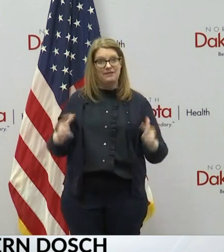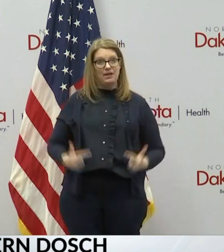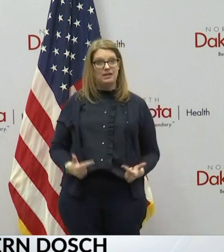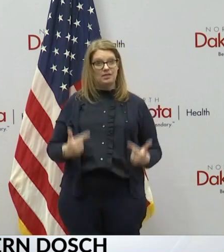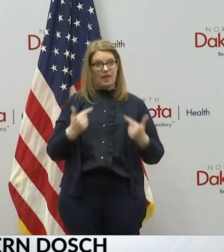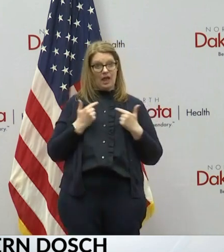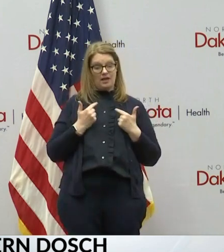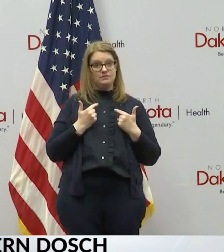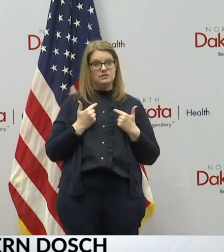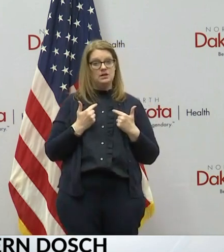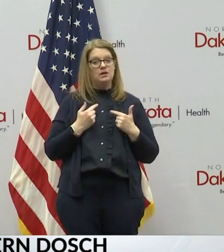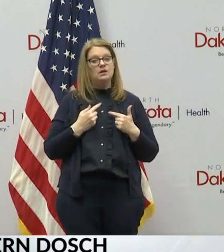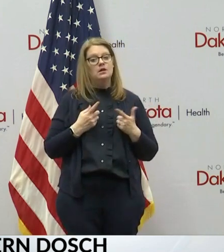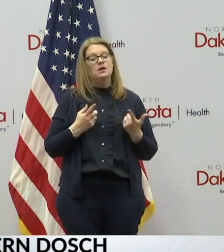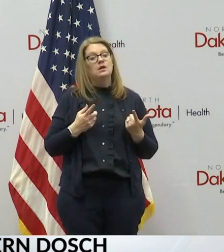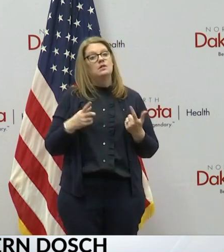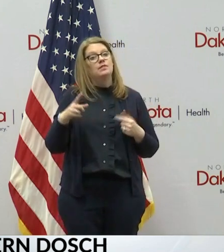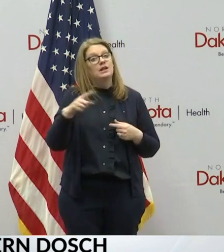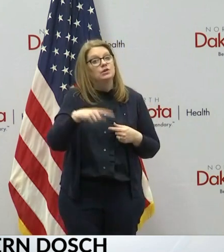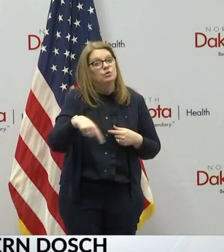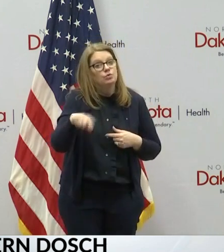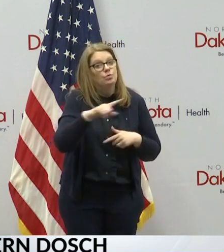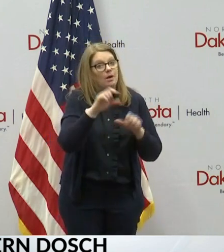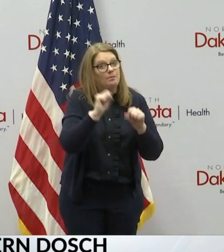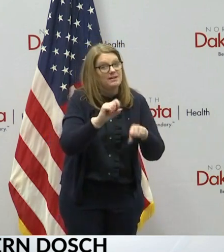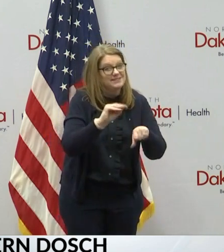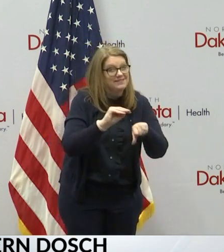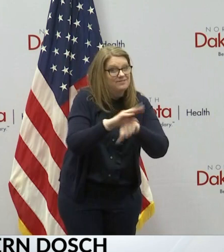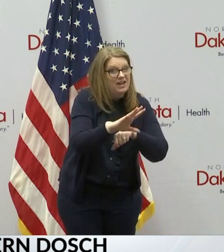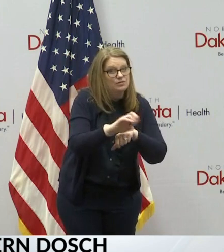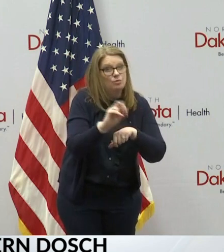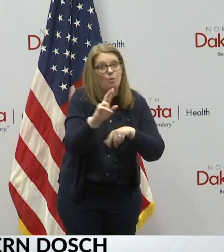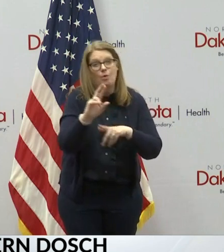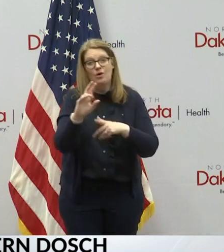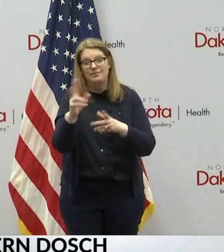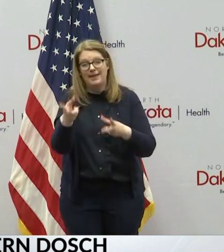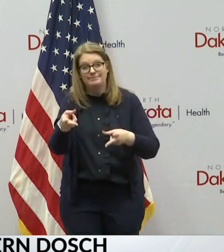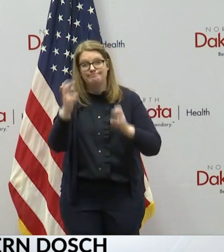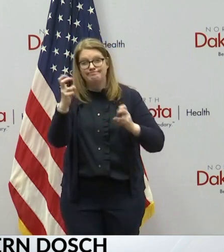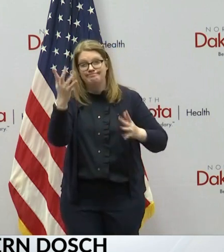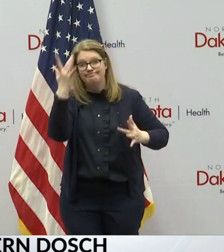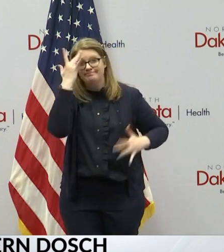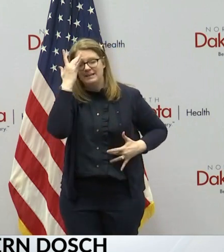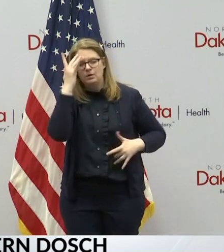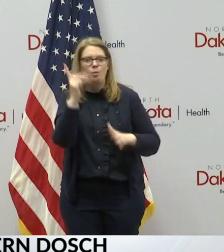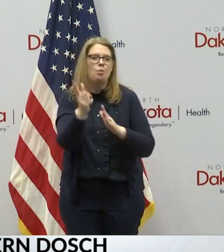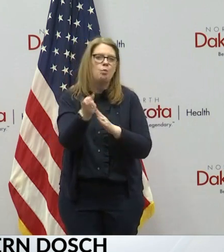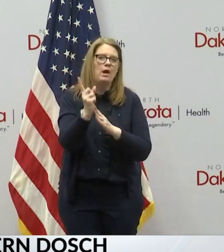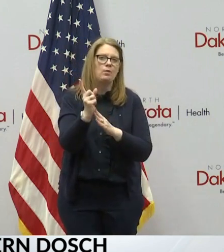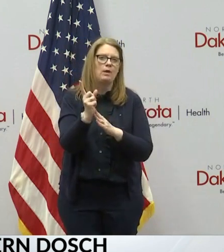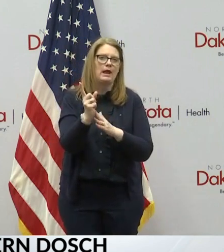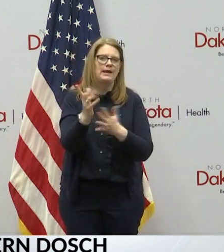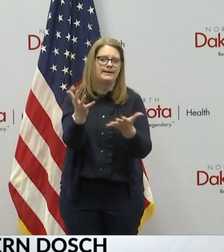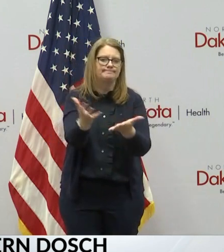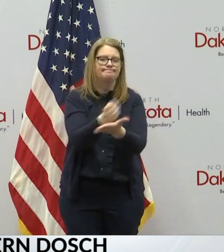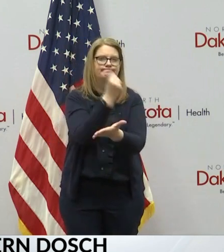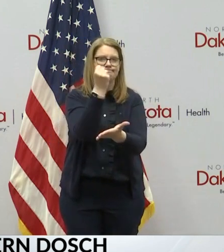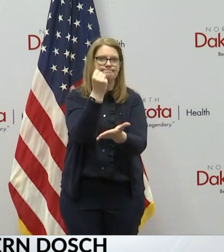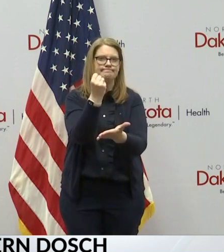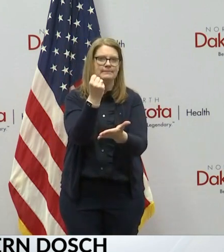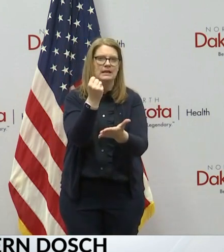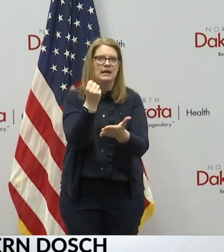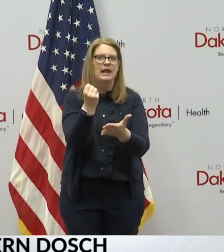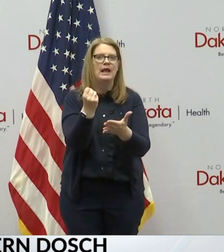reaching those that possibly are affected or infected as quickly as possible and getting them out of harm's